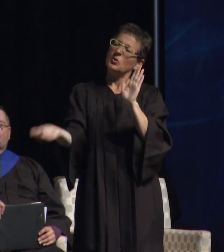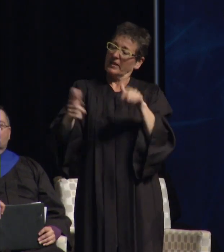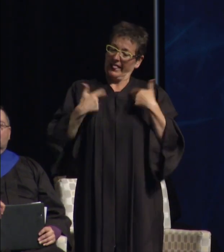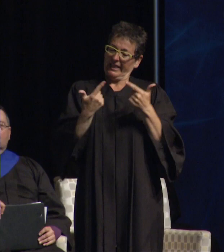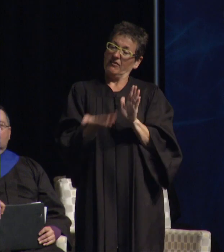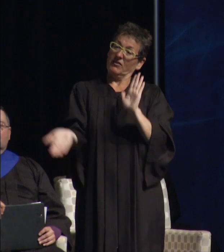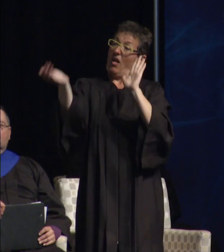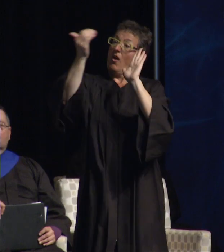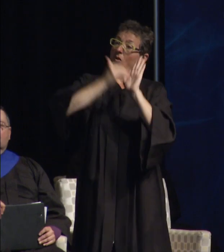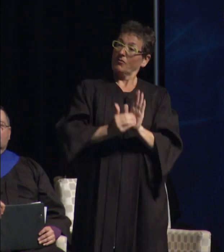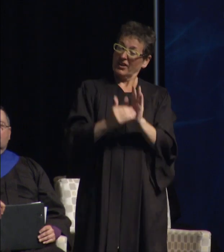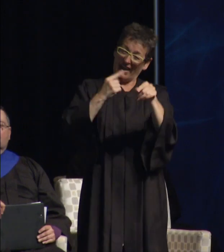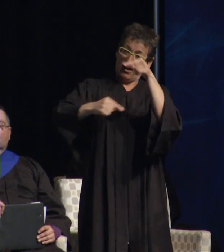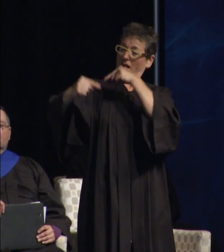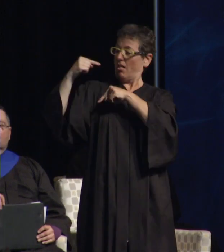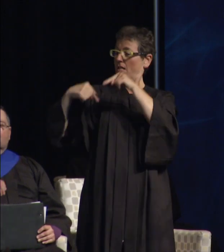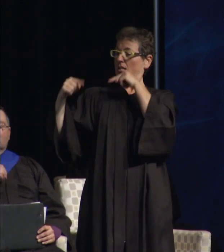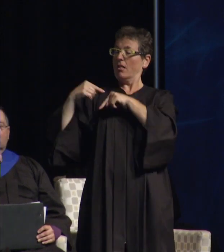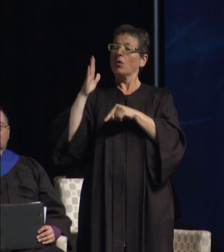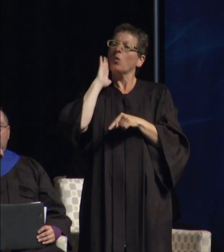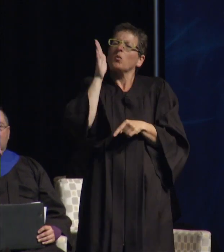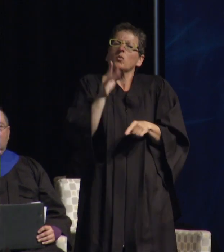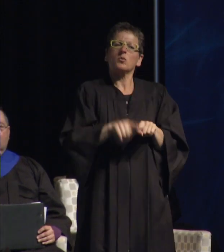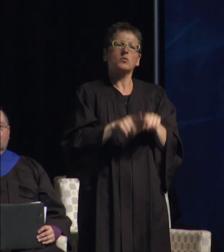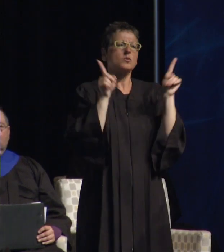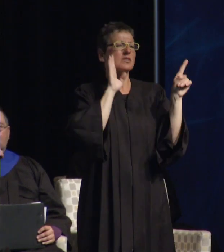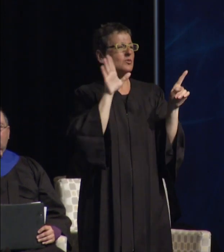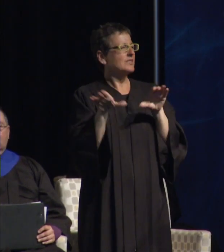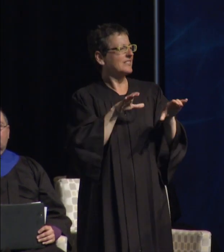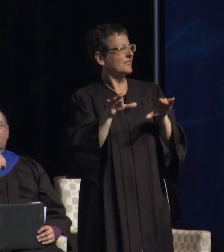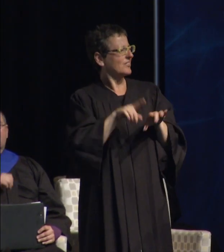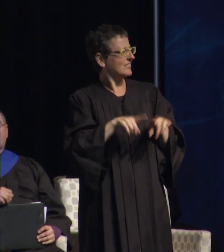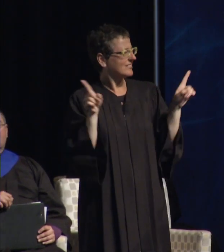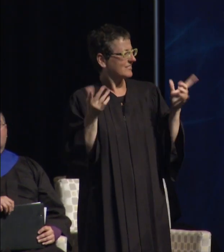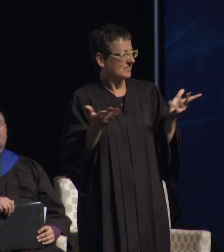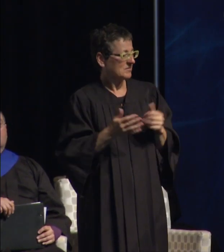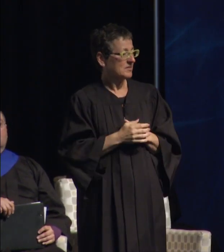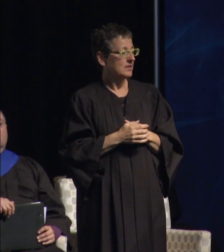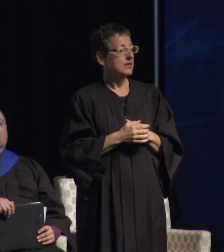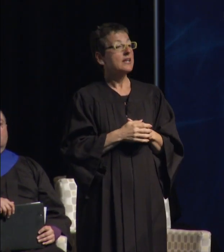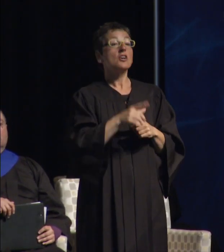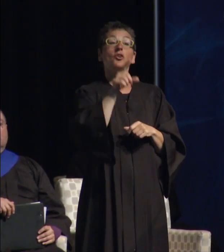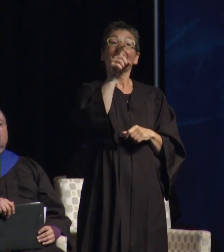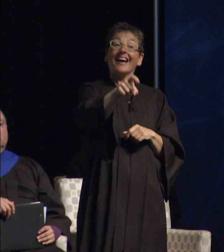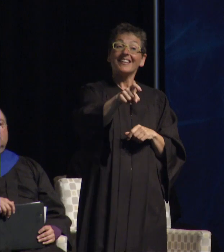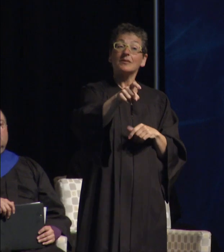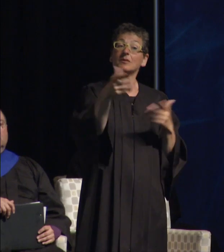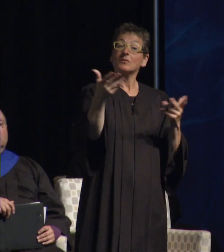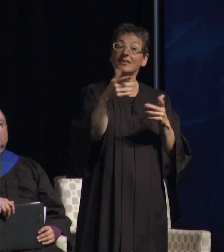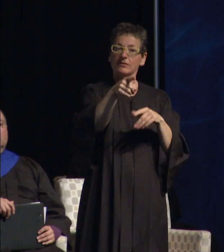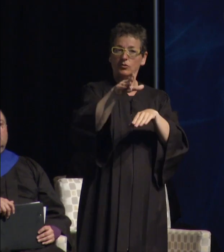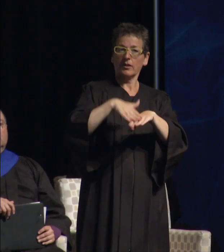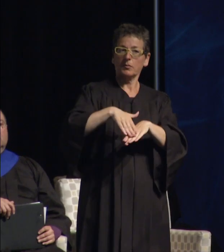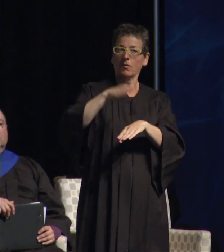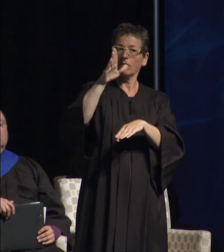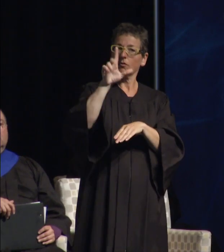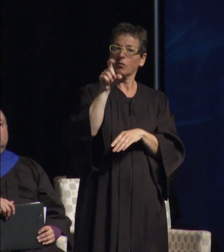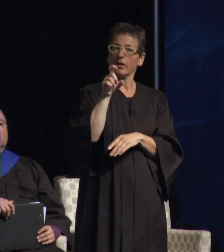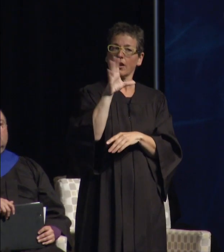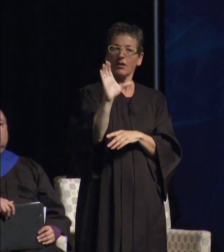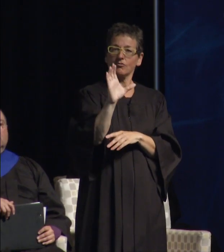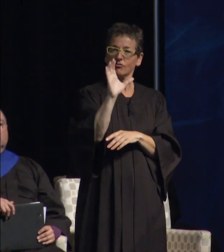differently? And the interesting aspect of the research was in order to be interviewed, you had to be over the age of